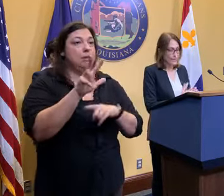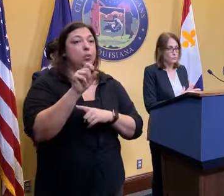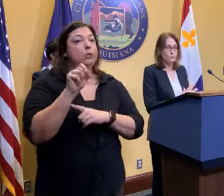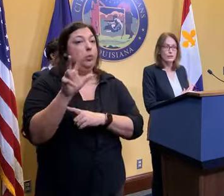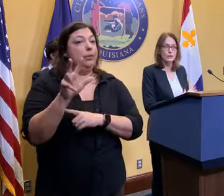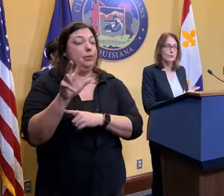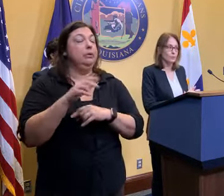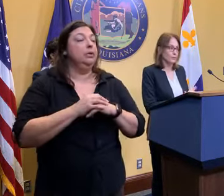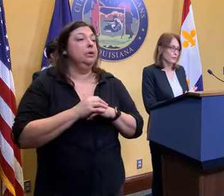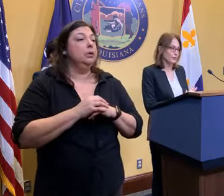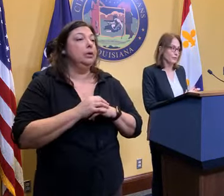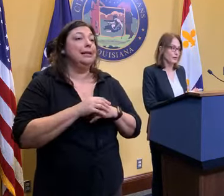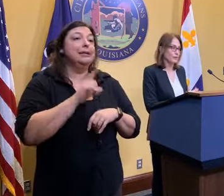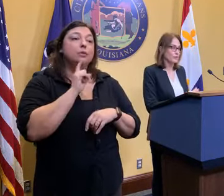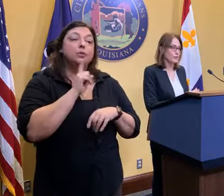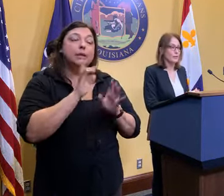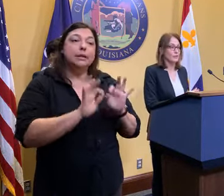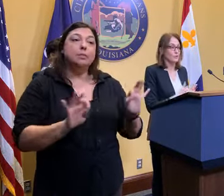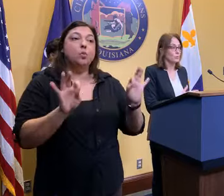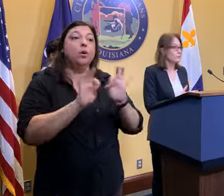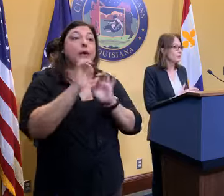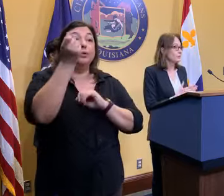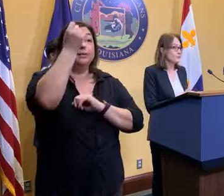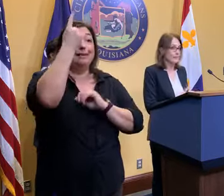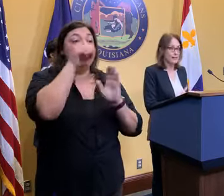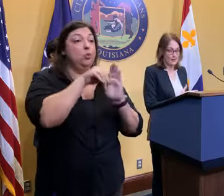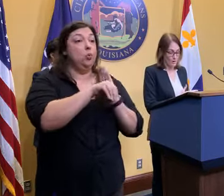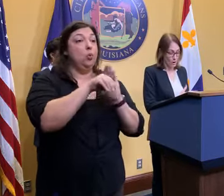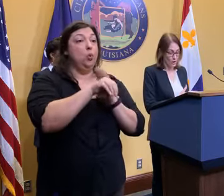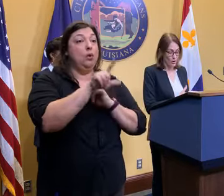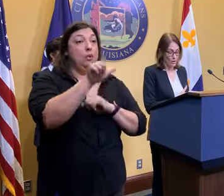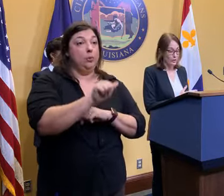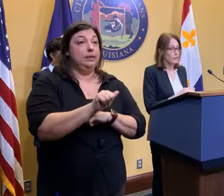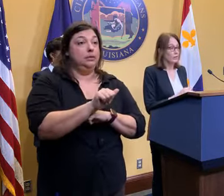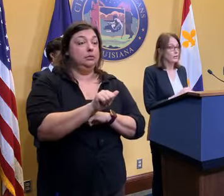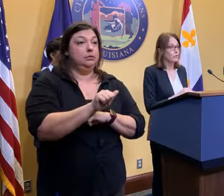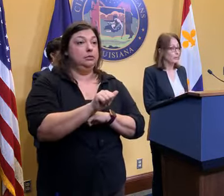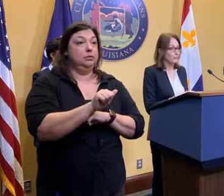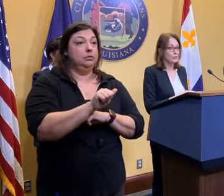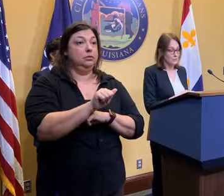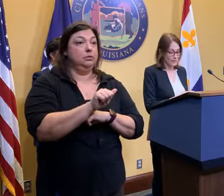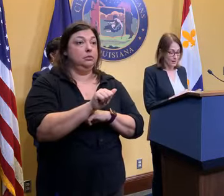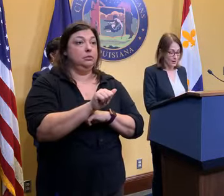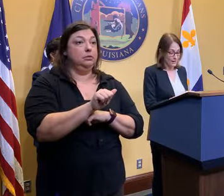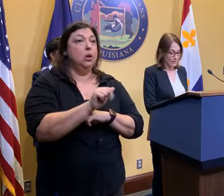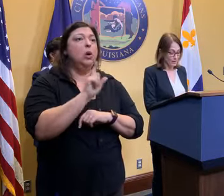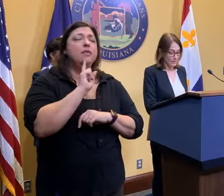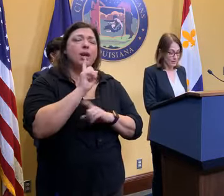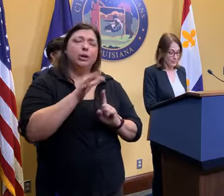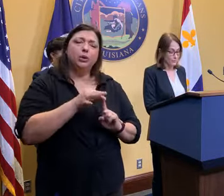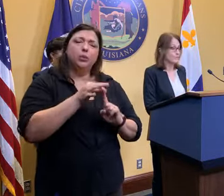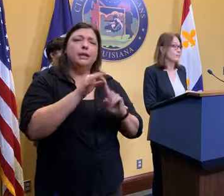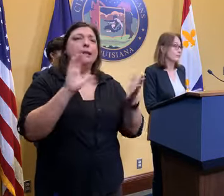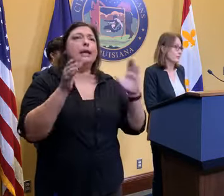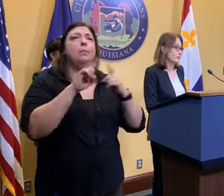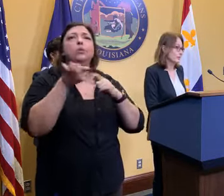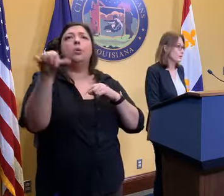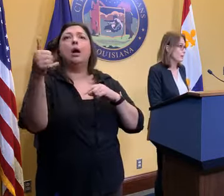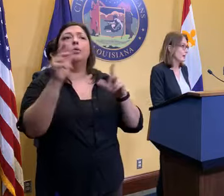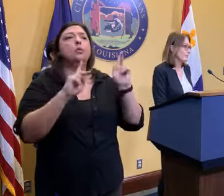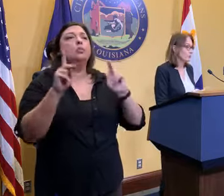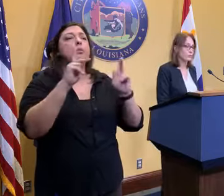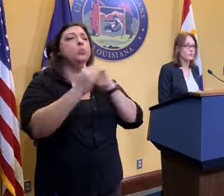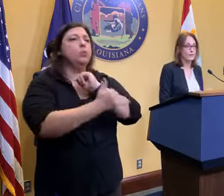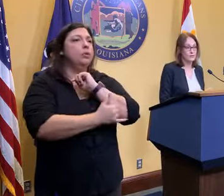It's really important to understand that New Orleans and Louisiana are incredibly unique right now compared to the rest of the country.